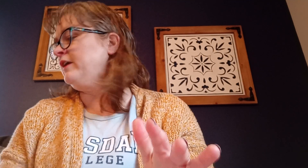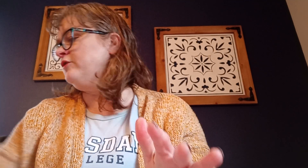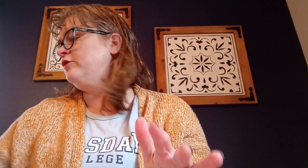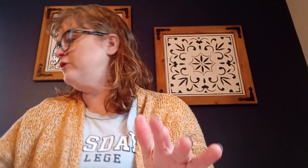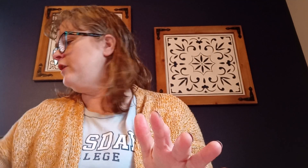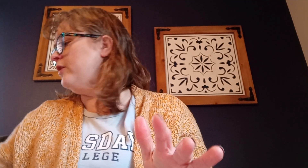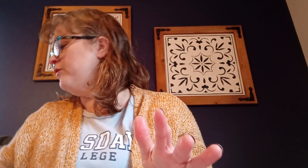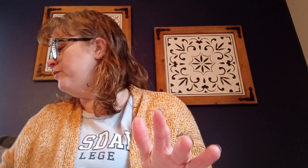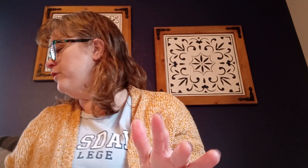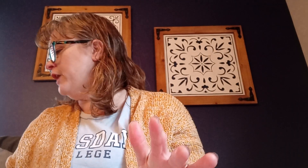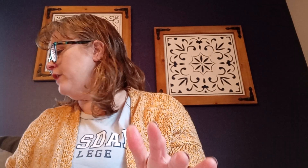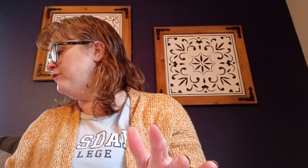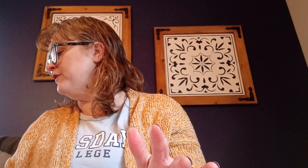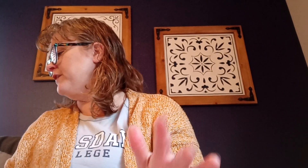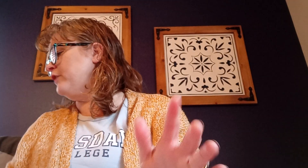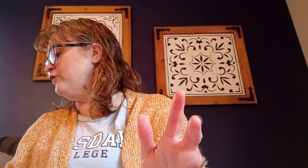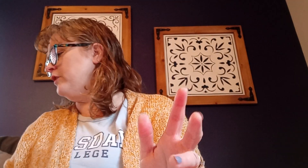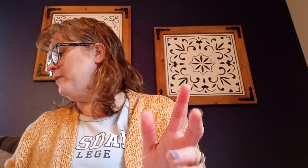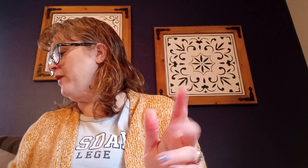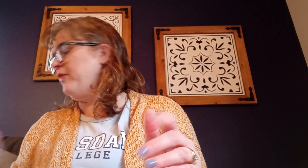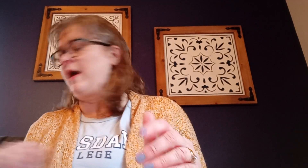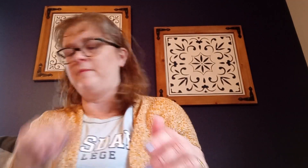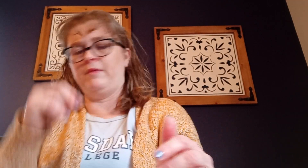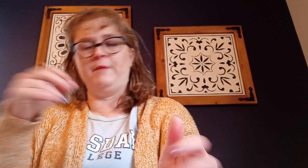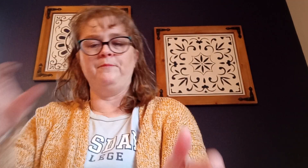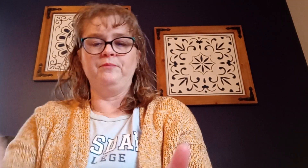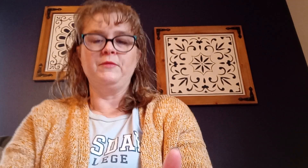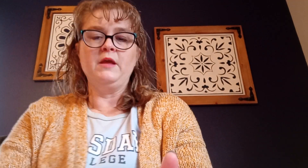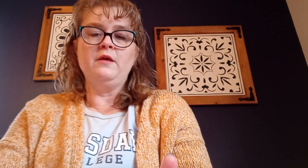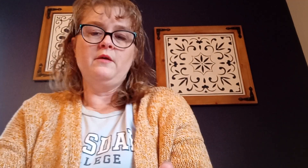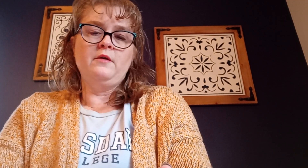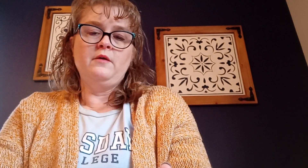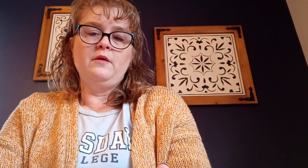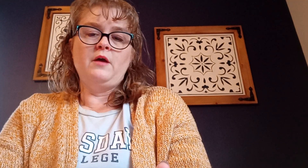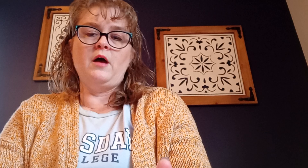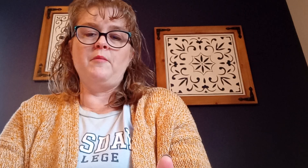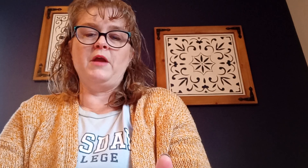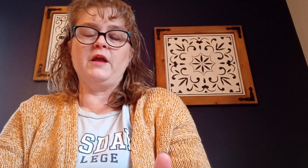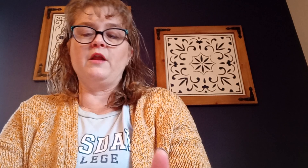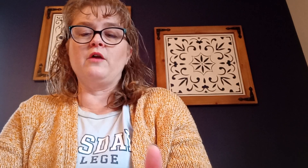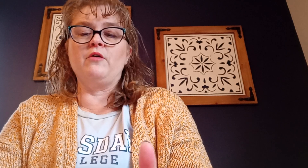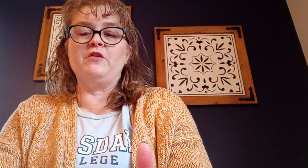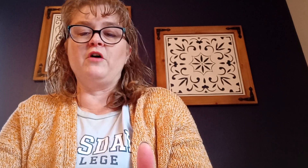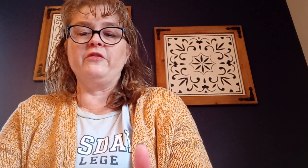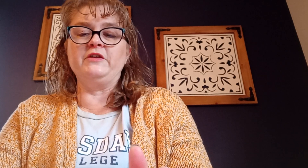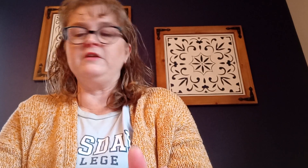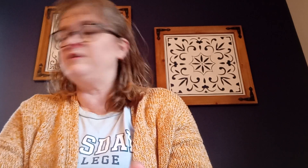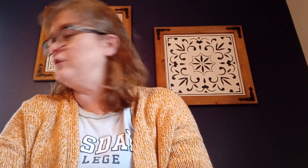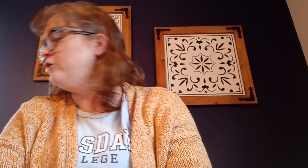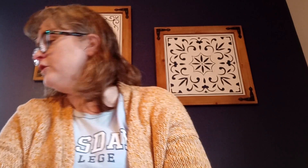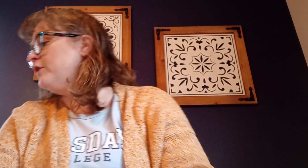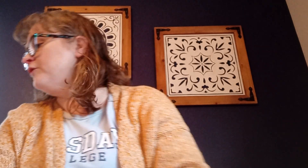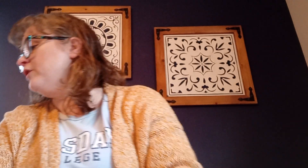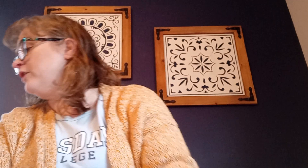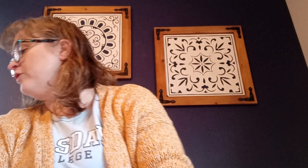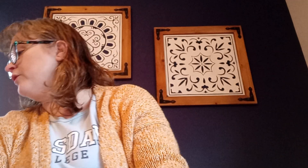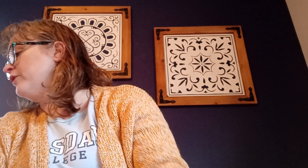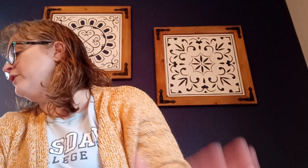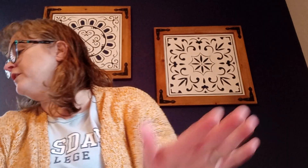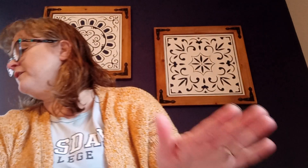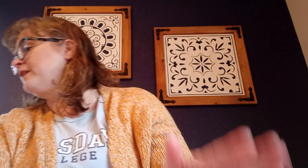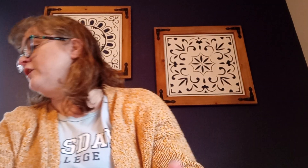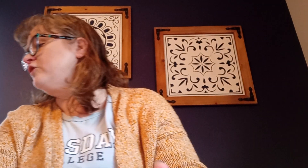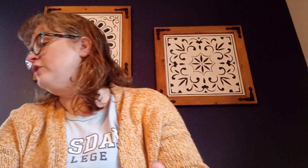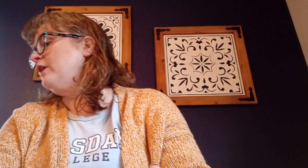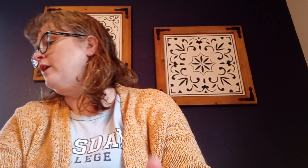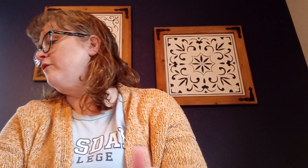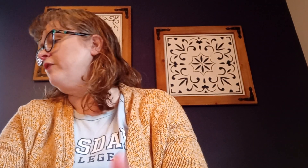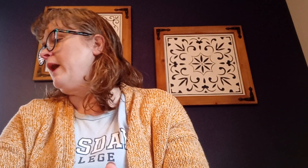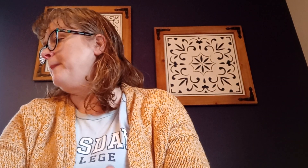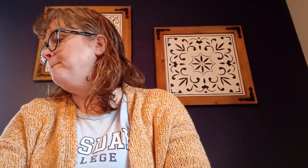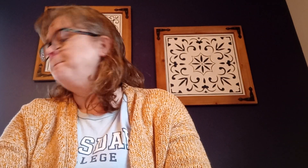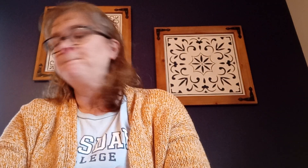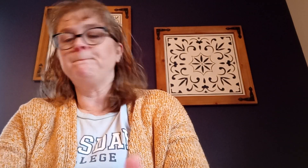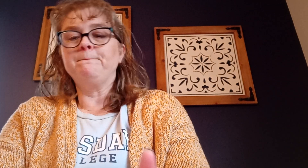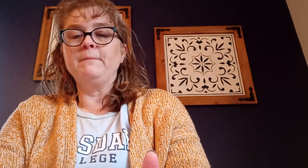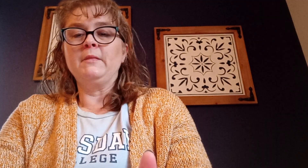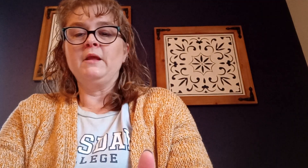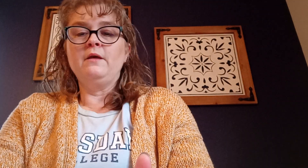There's a lot of discussion about that, but I'm not going to go into all the details. You can read through the discussion of that.